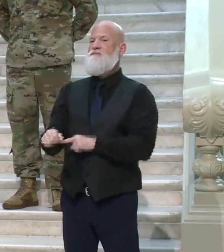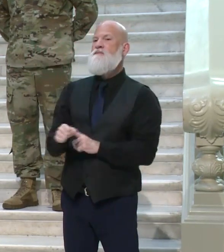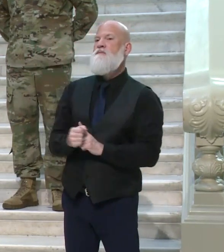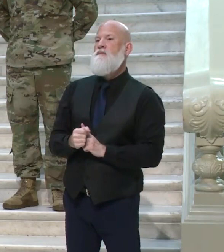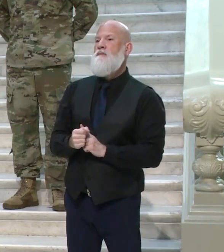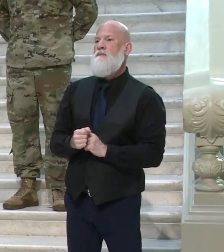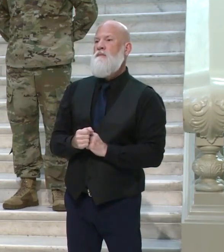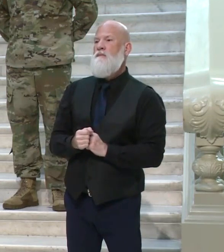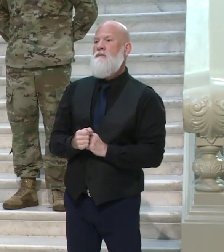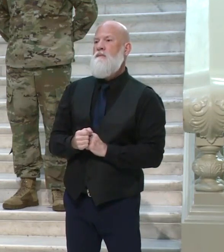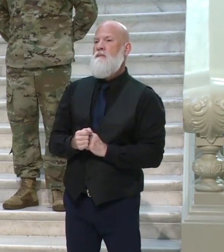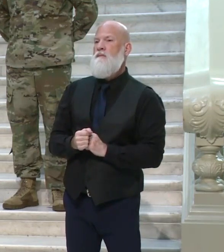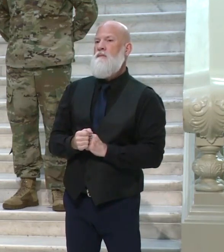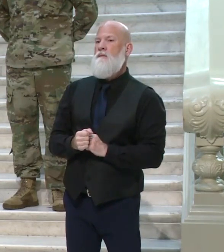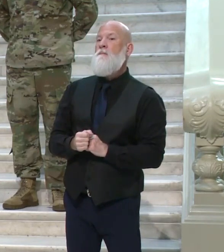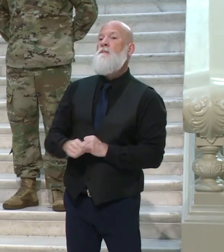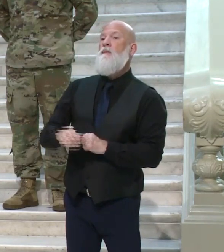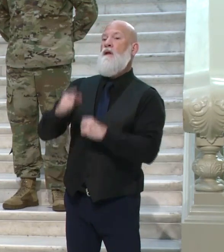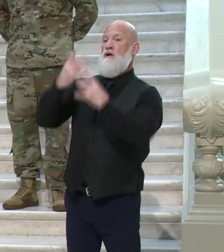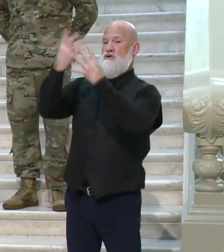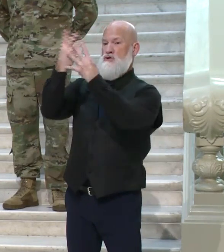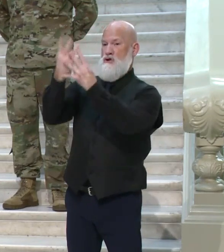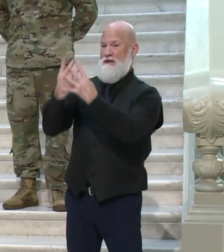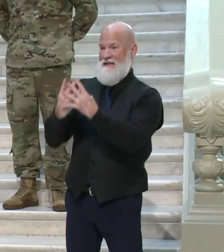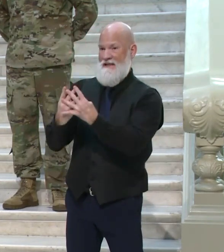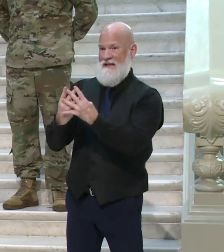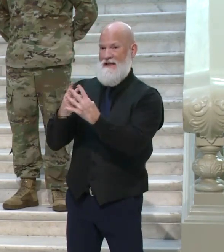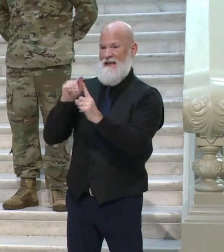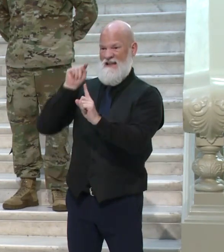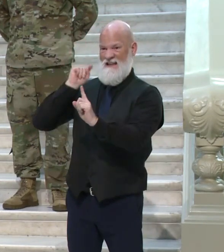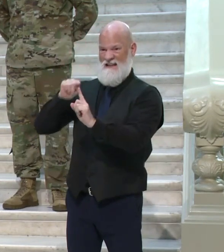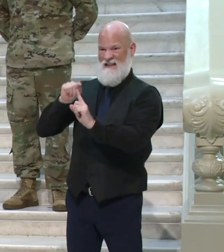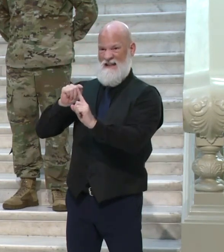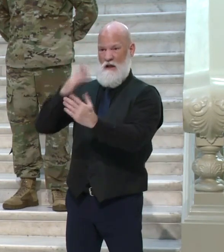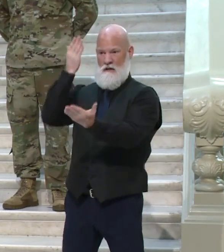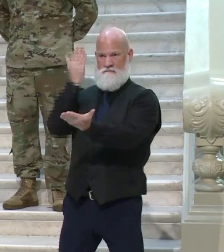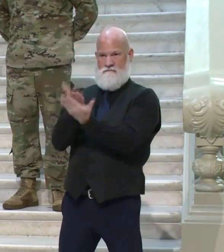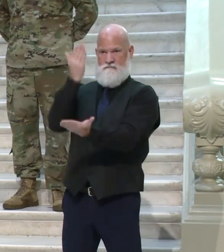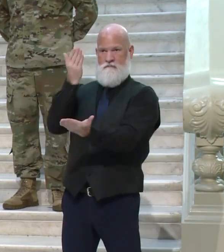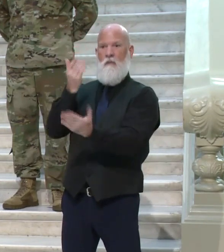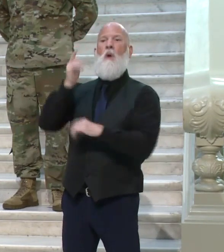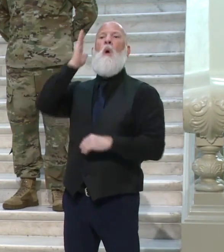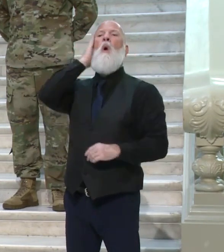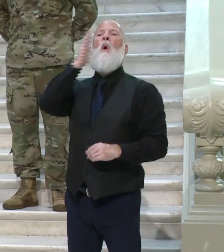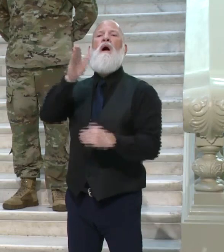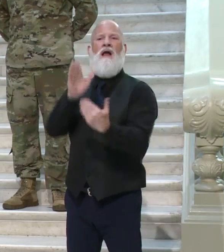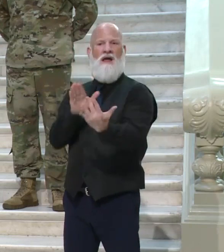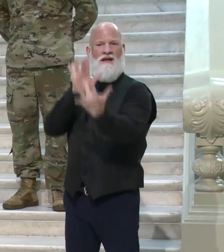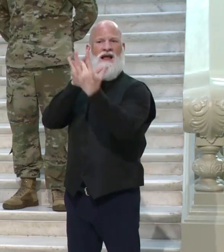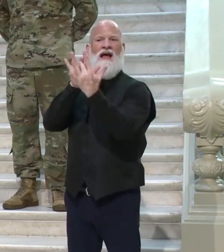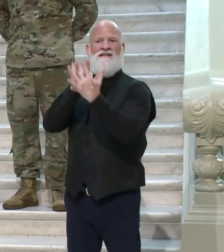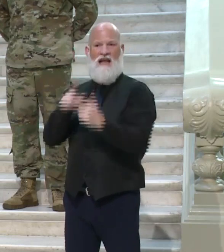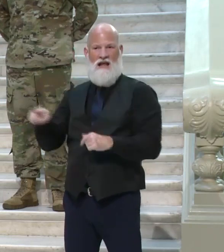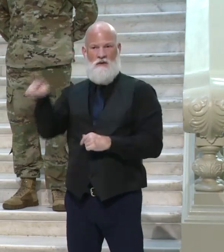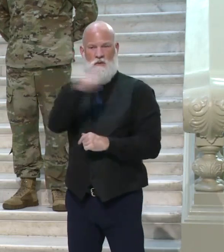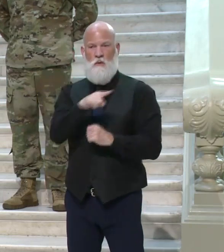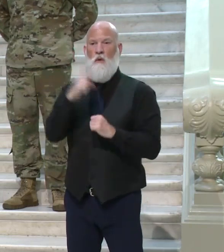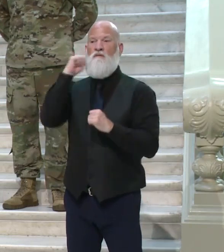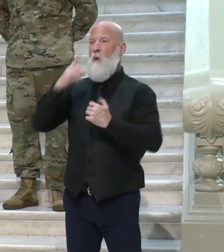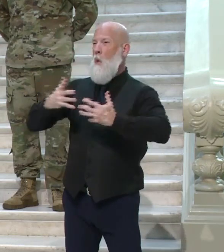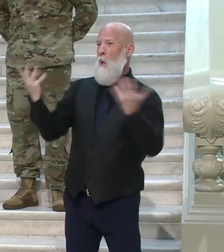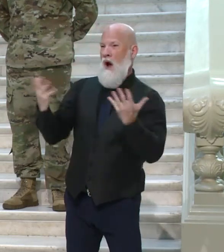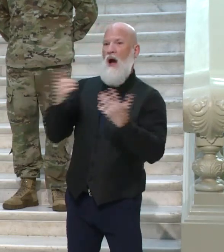706-721-1852. If you meet the criteria for testing, staff will contact you to schedule a test at one of the state's